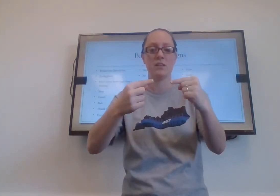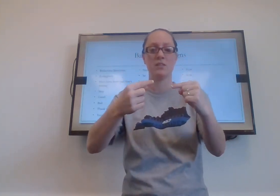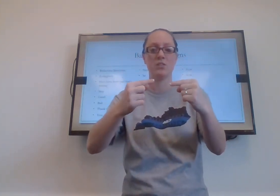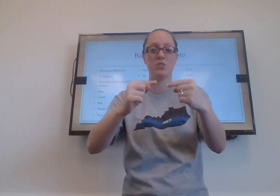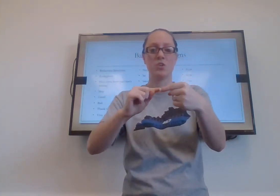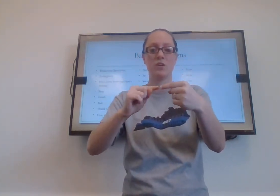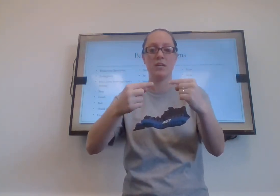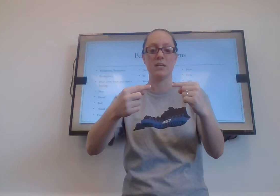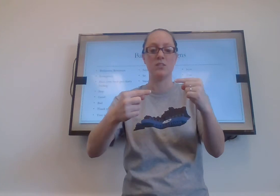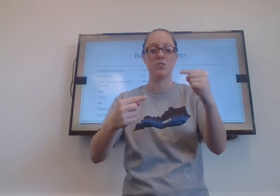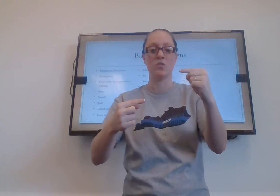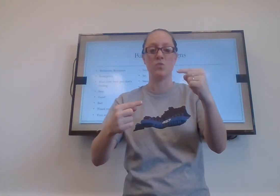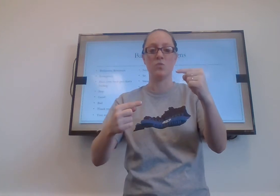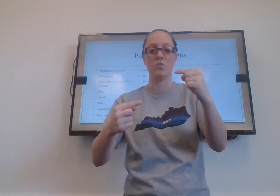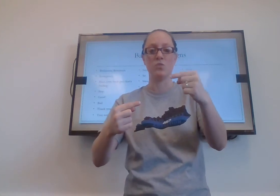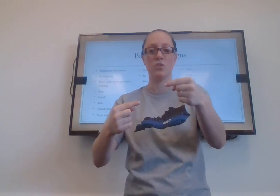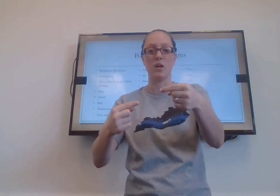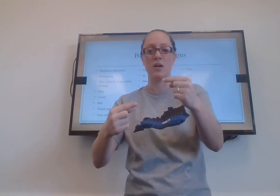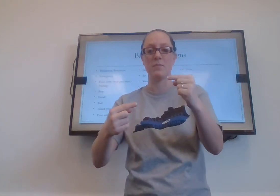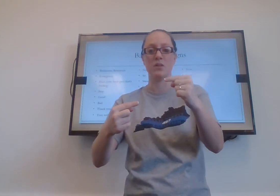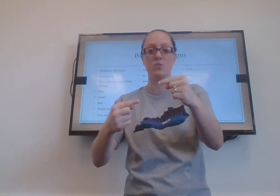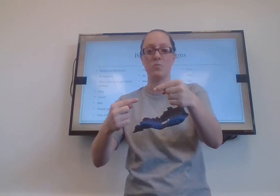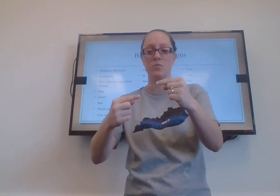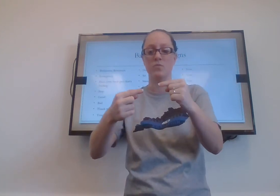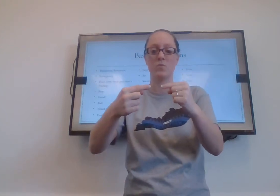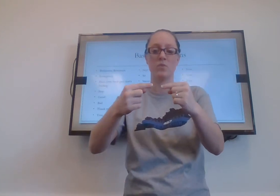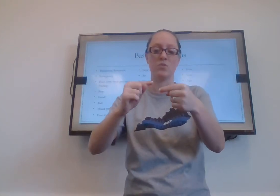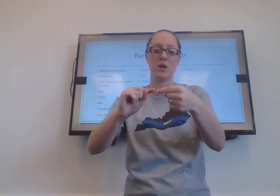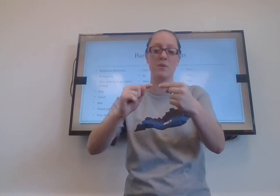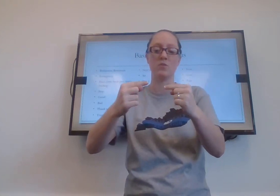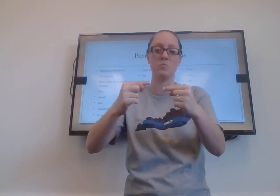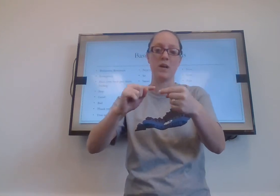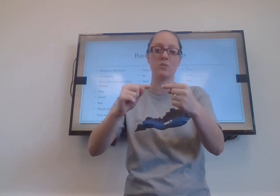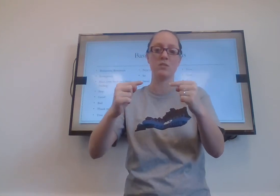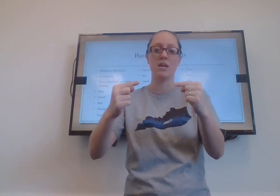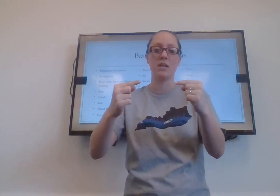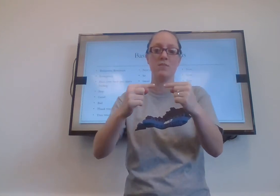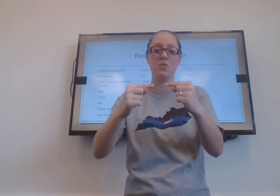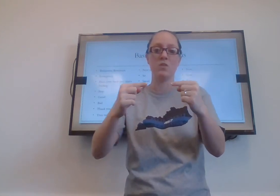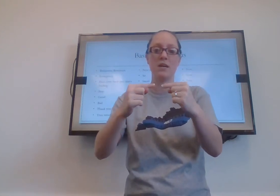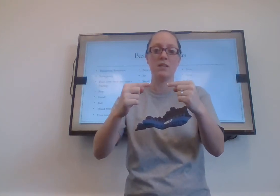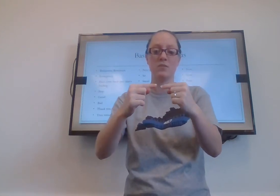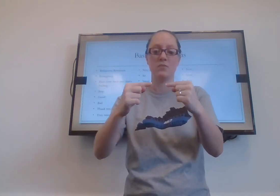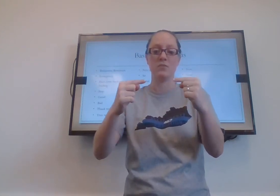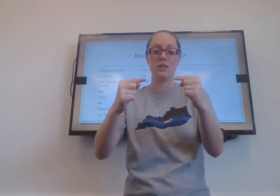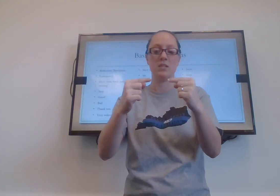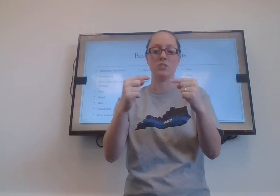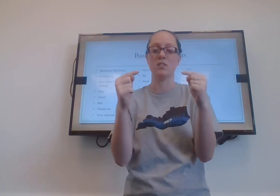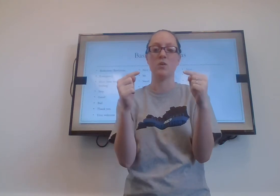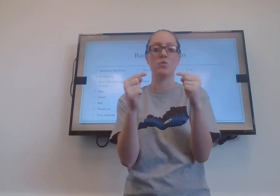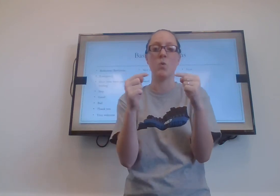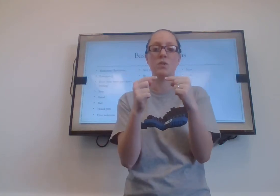in. So your non-dominant goes more forward, your dominant goes backwards. If you kind of just go towards